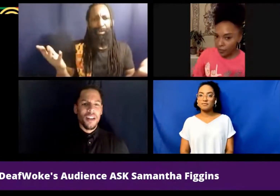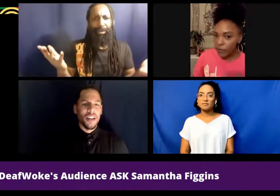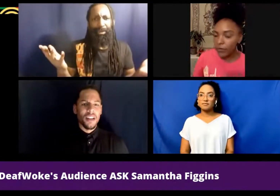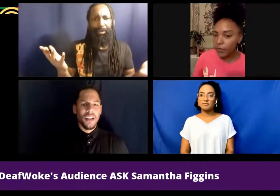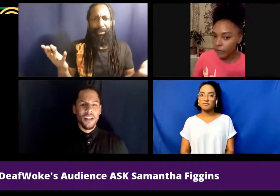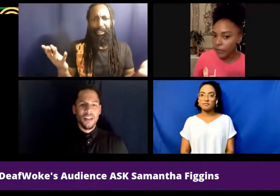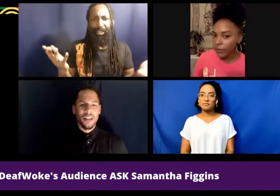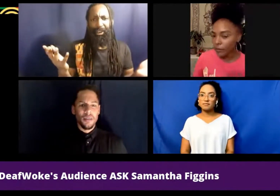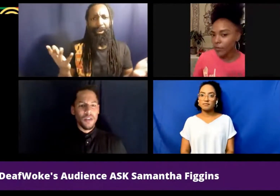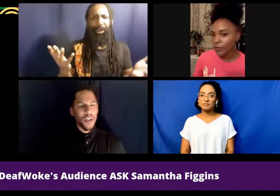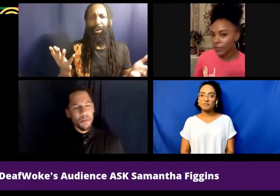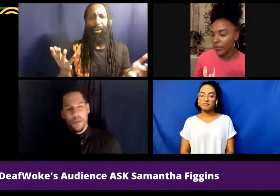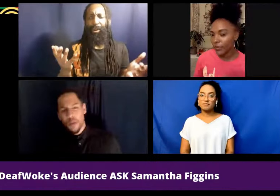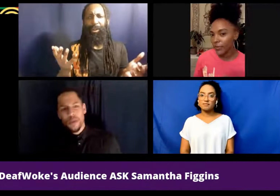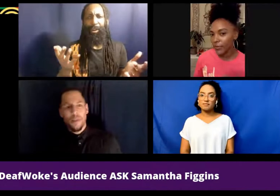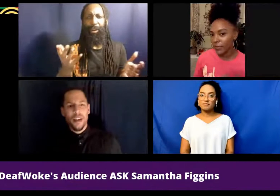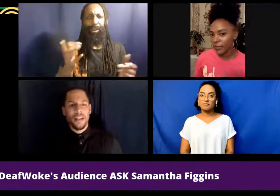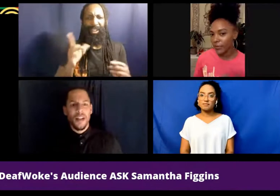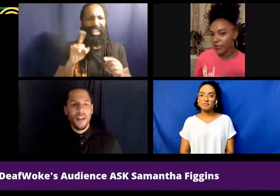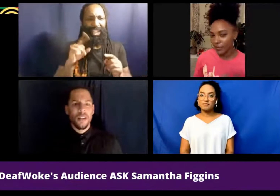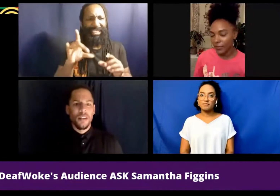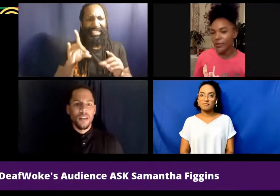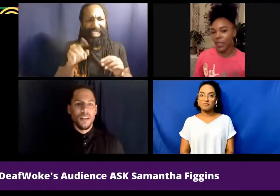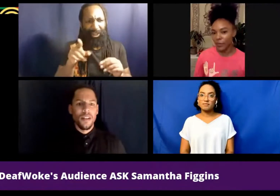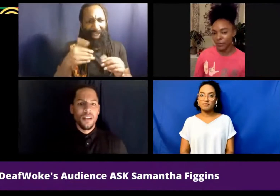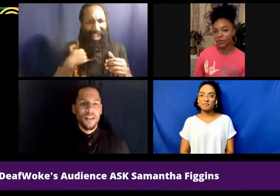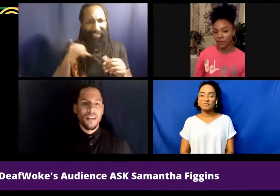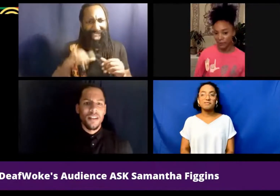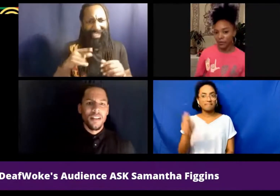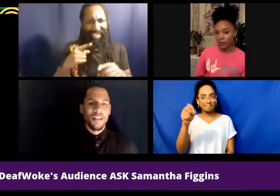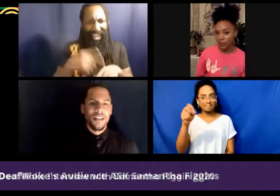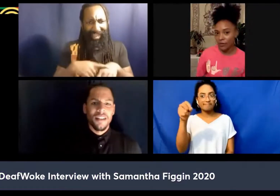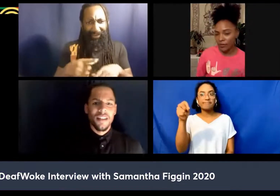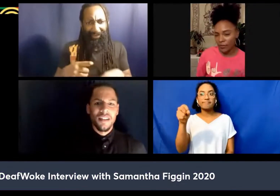and then somebody tries to pull you back down. Yeah.